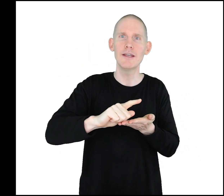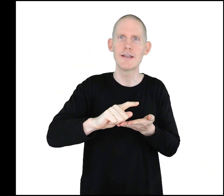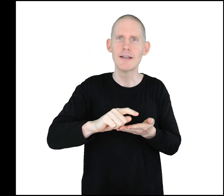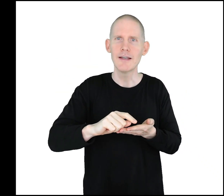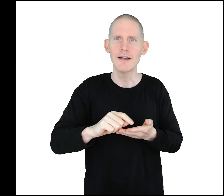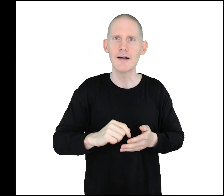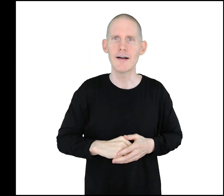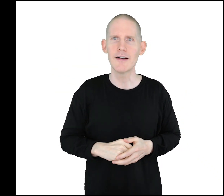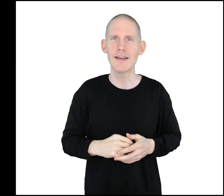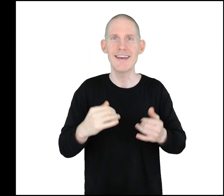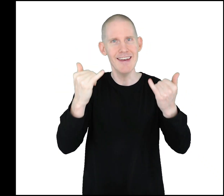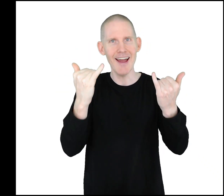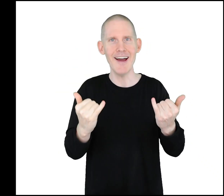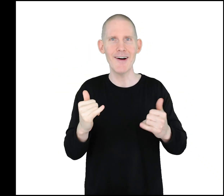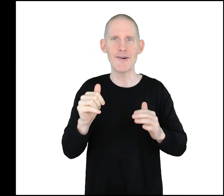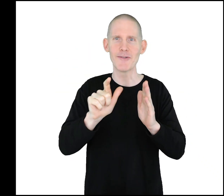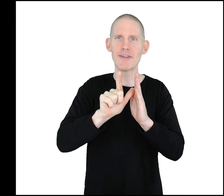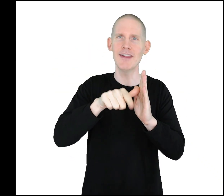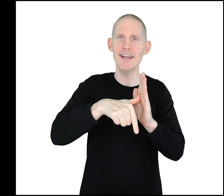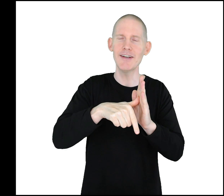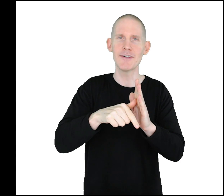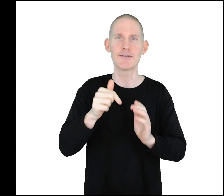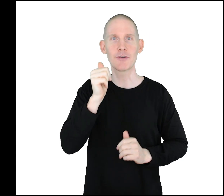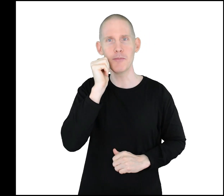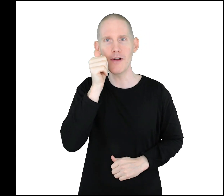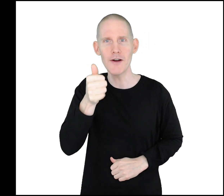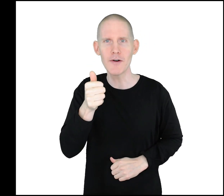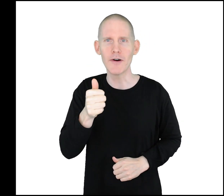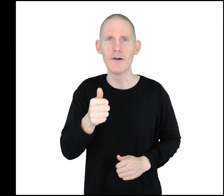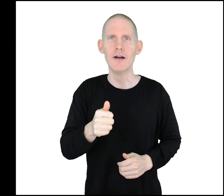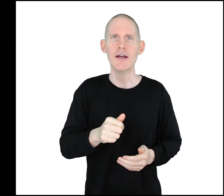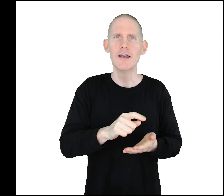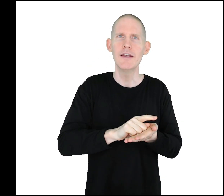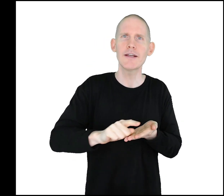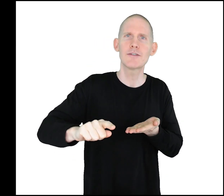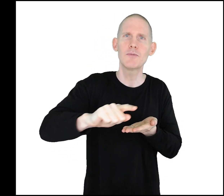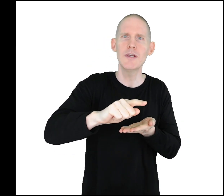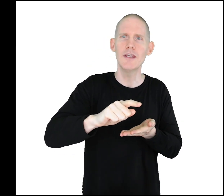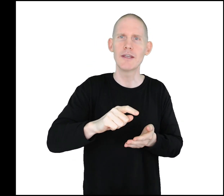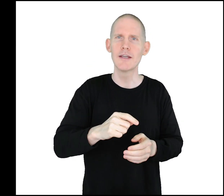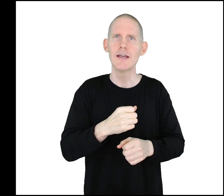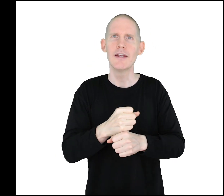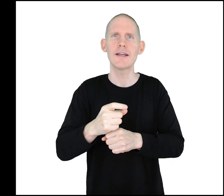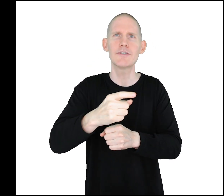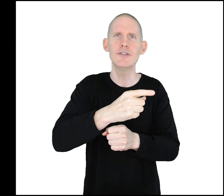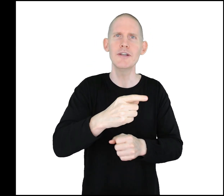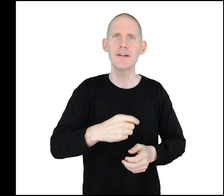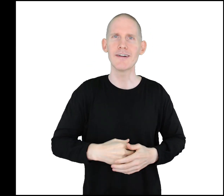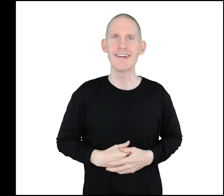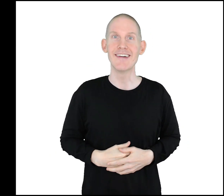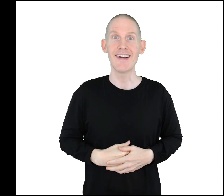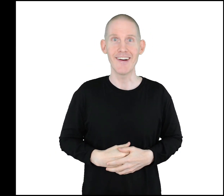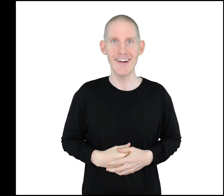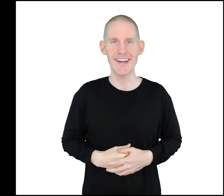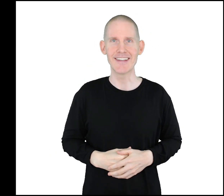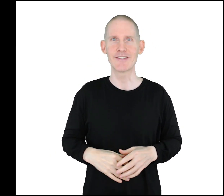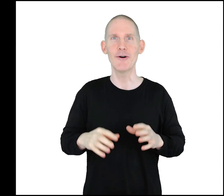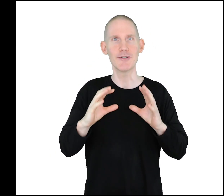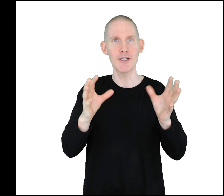week, now, later, tomorrow, next week, next year. All right, so you see where